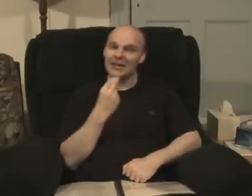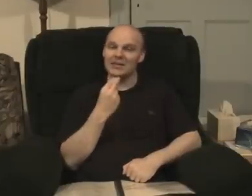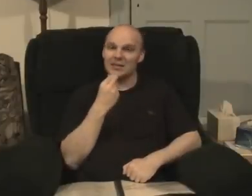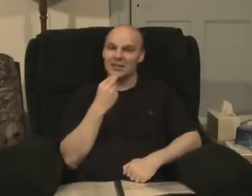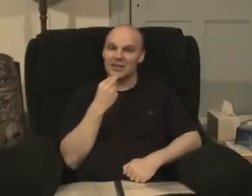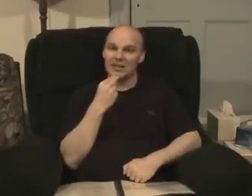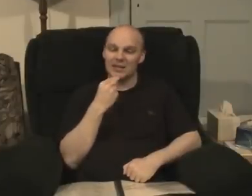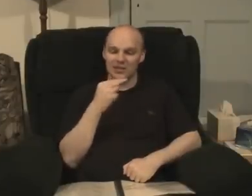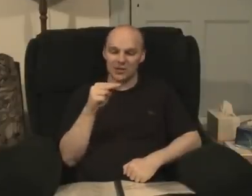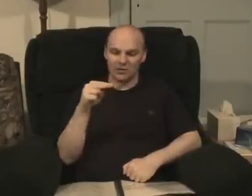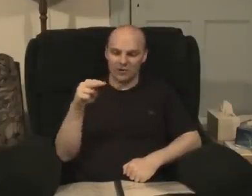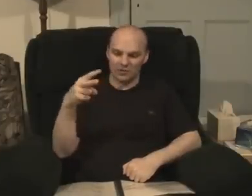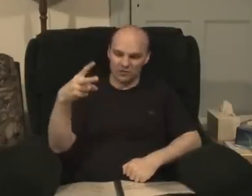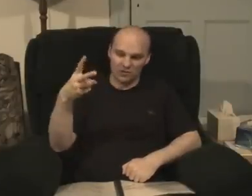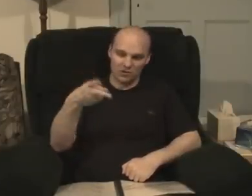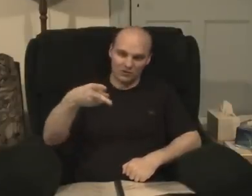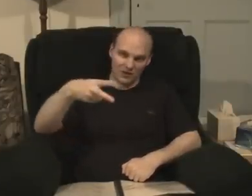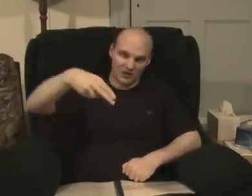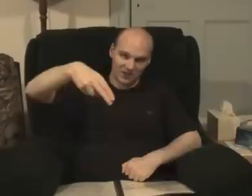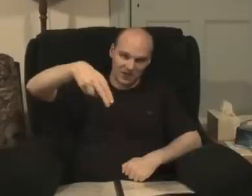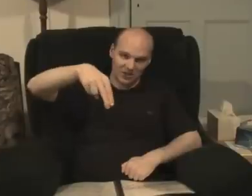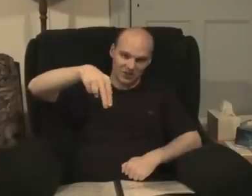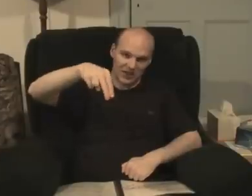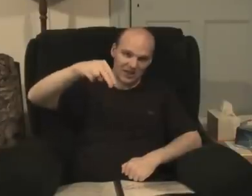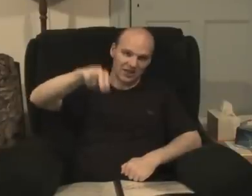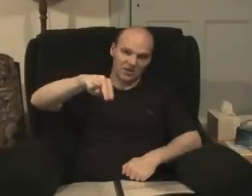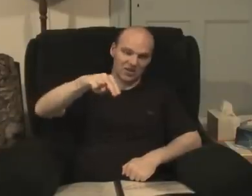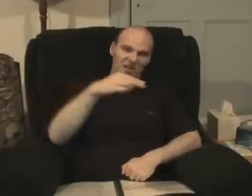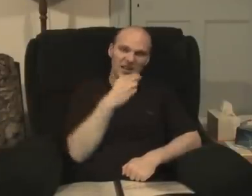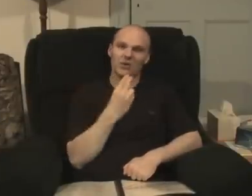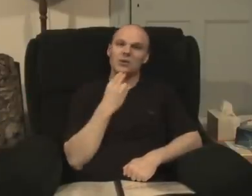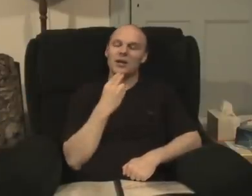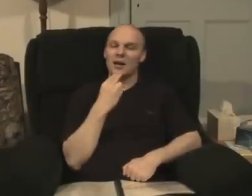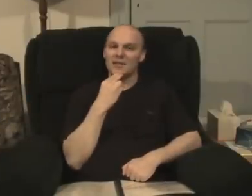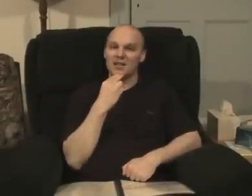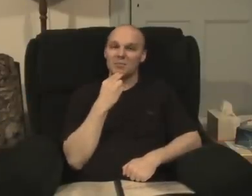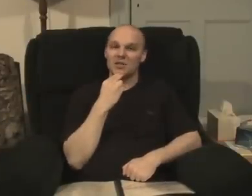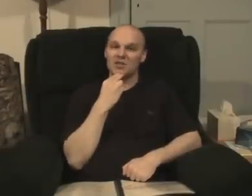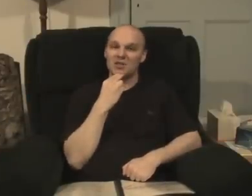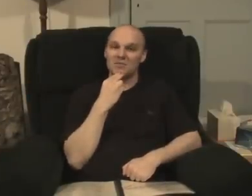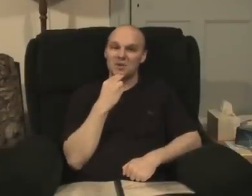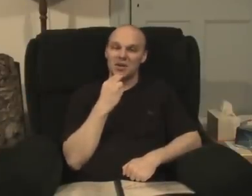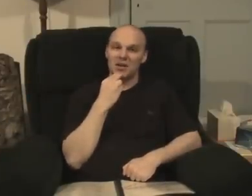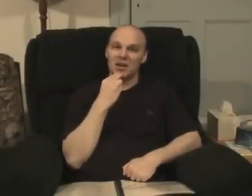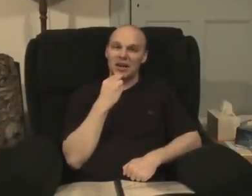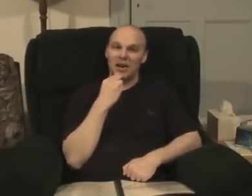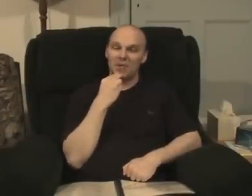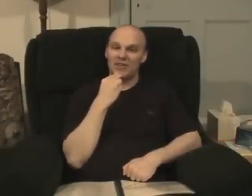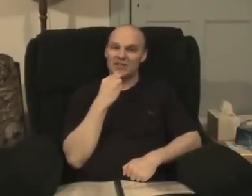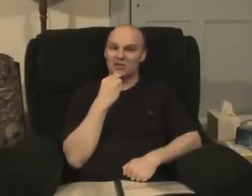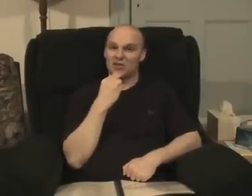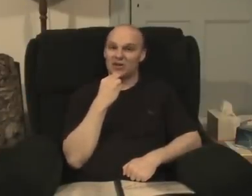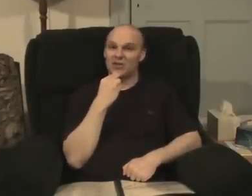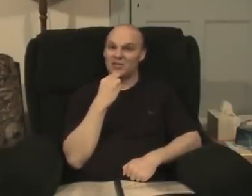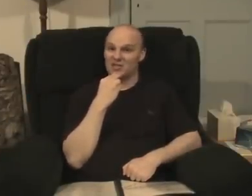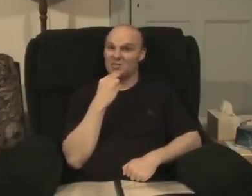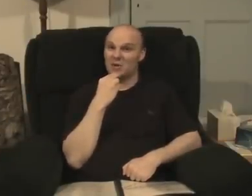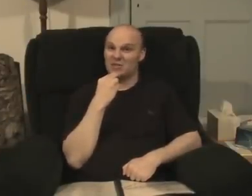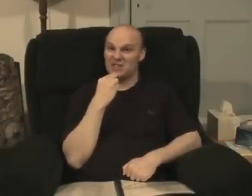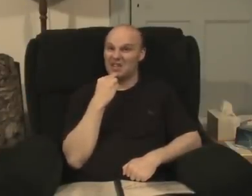Adelaide. So I've got two fingers held together on a slight angle and then tapping the chin. I think there's a lot of drug users and smokers there,